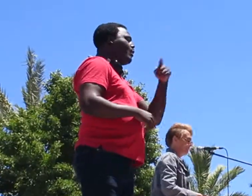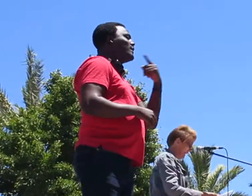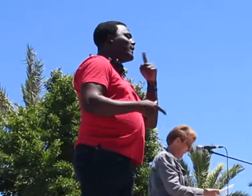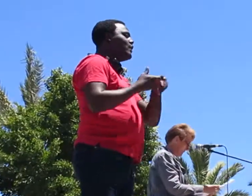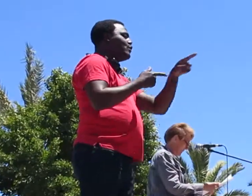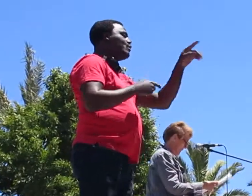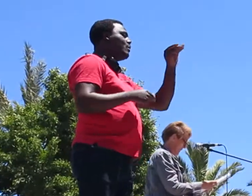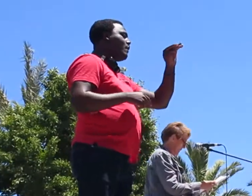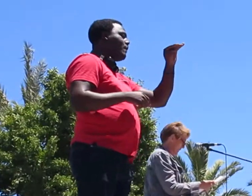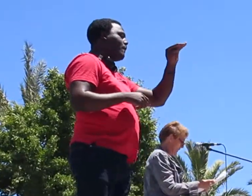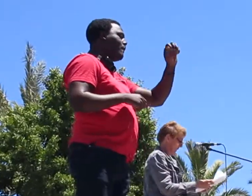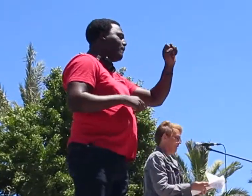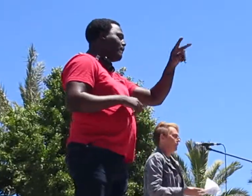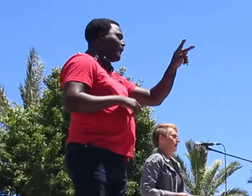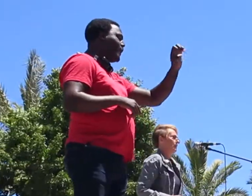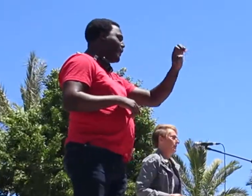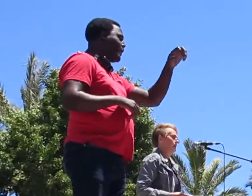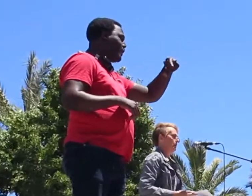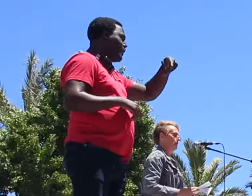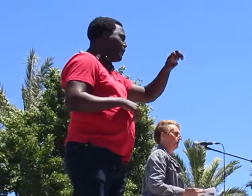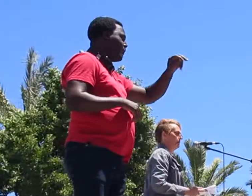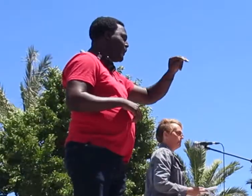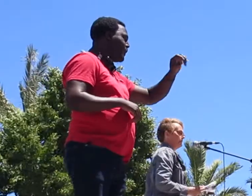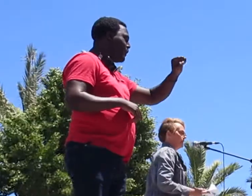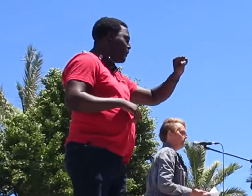Mike Pence,